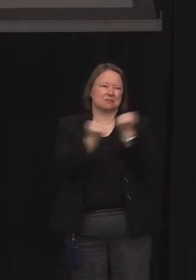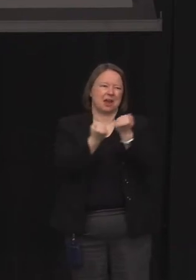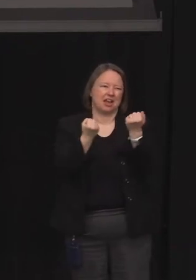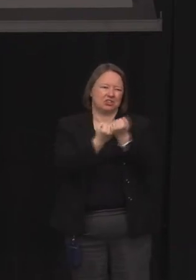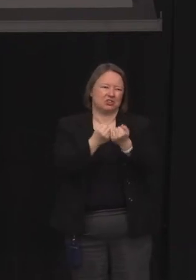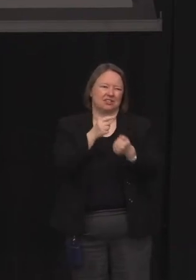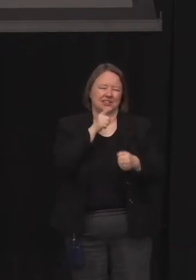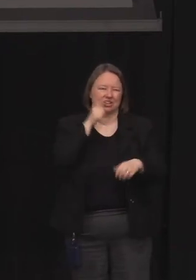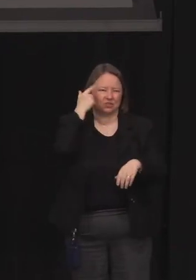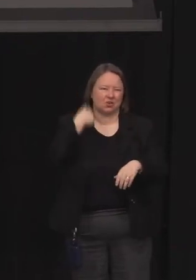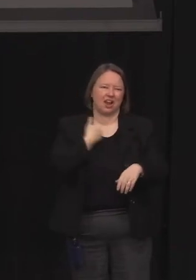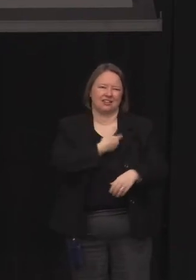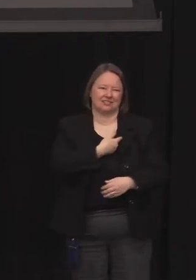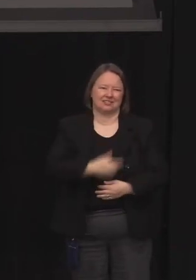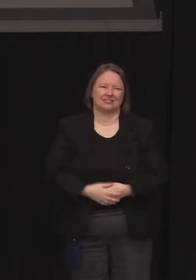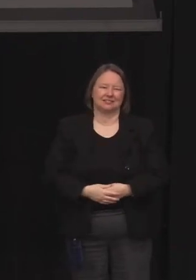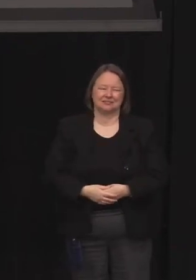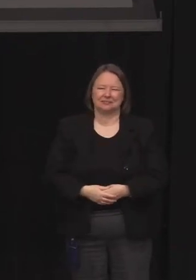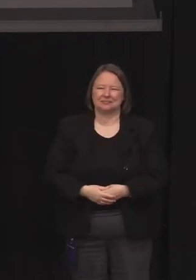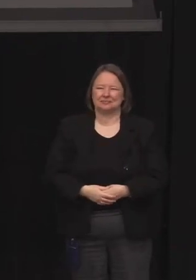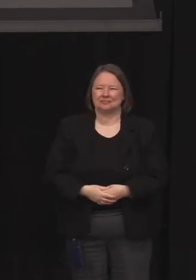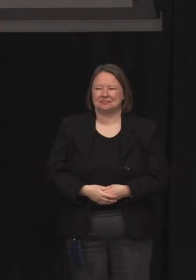the lunch for us.